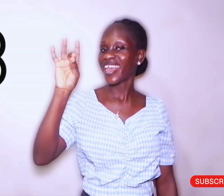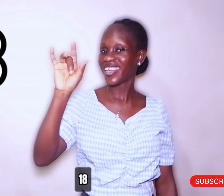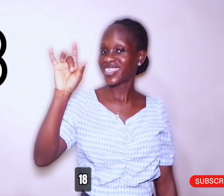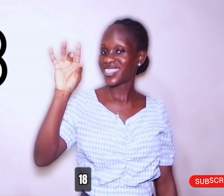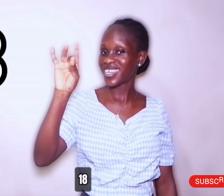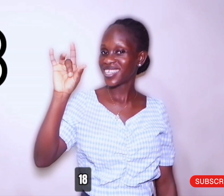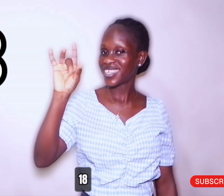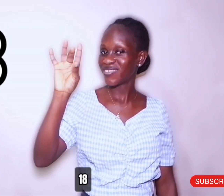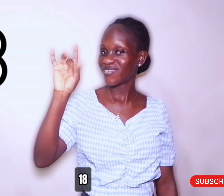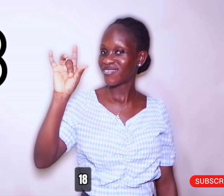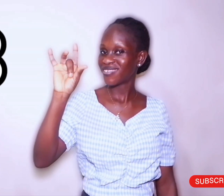18,